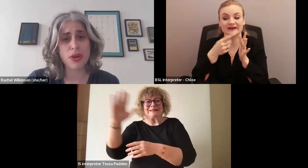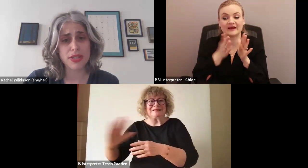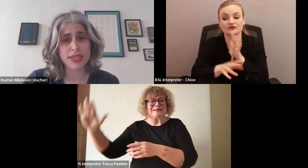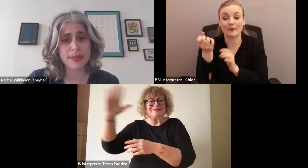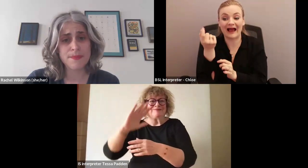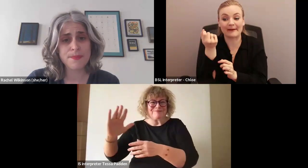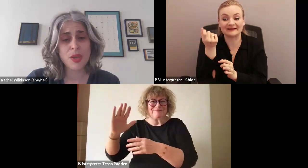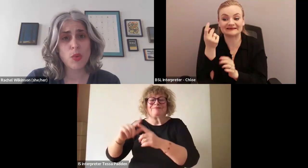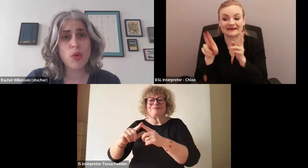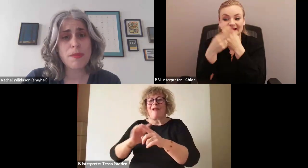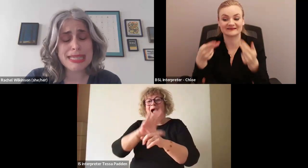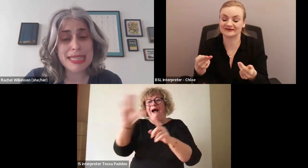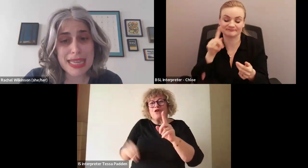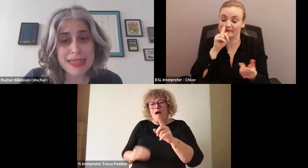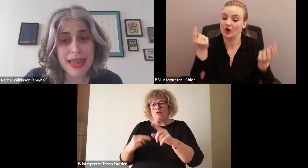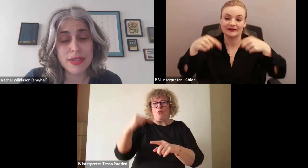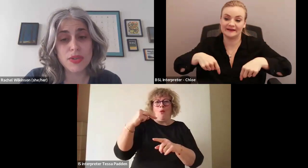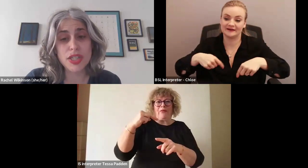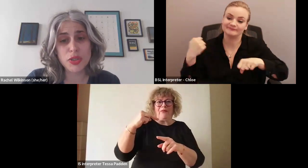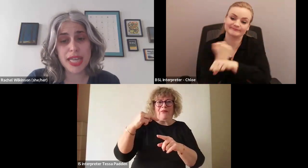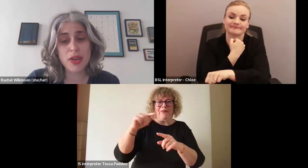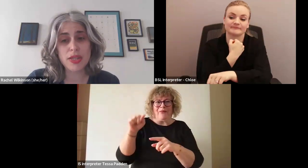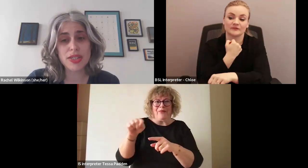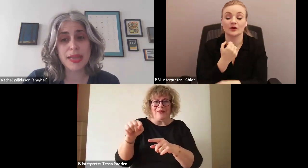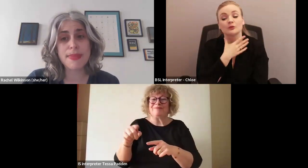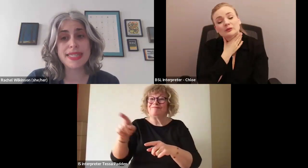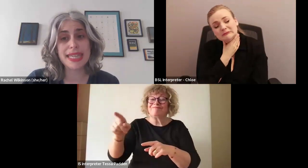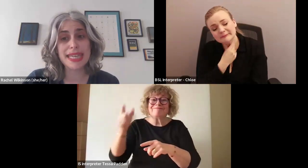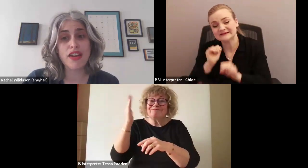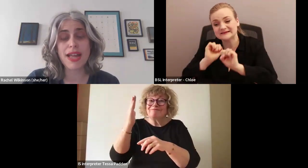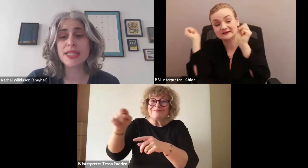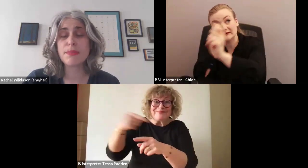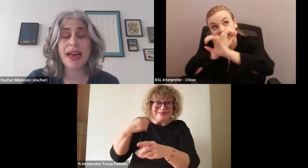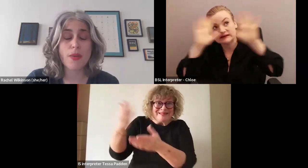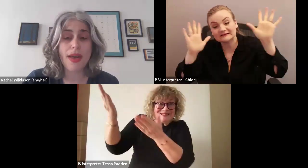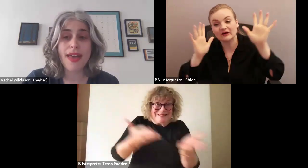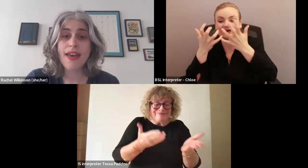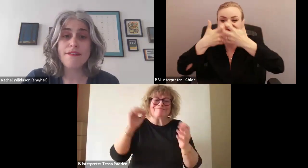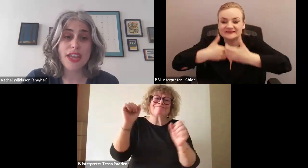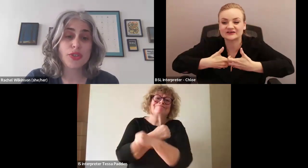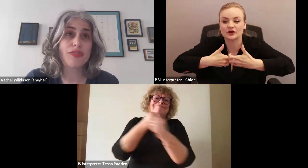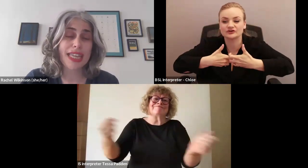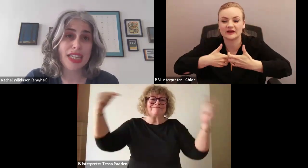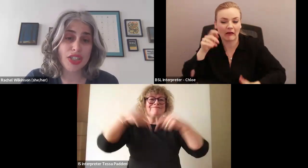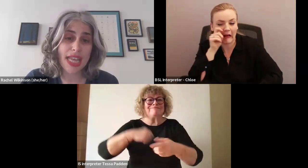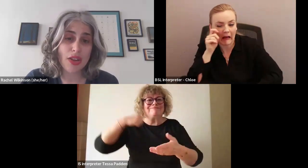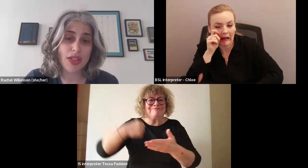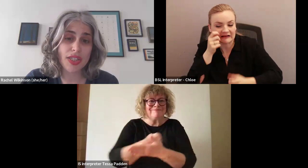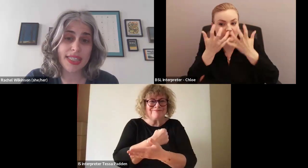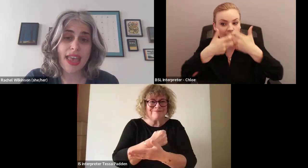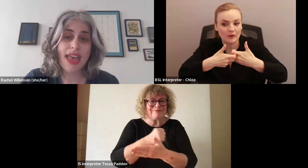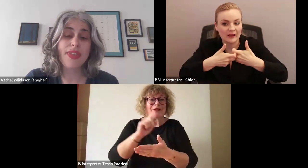gives his apologies. We will miss his insights on digital technology, particularly around spyware and facial